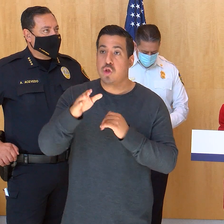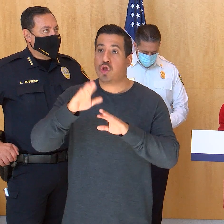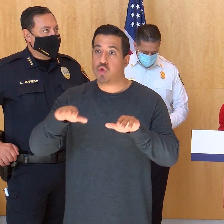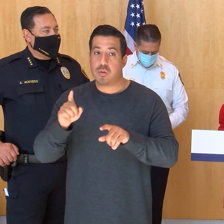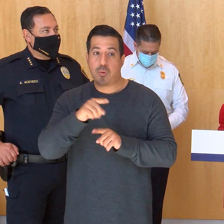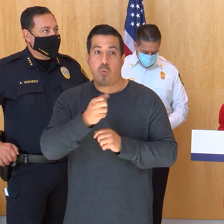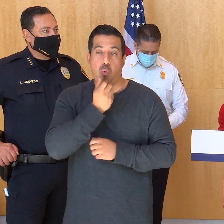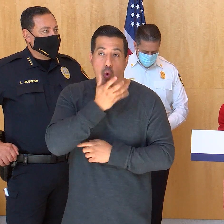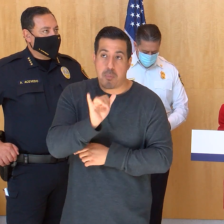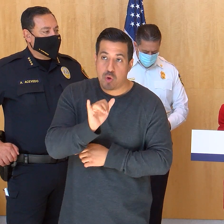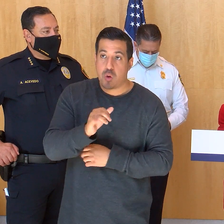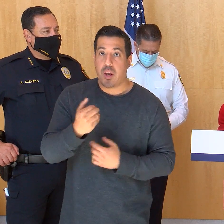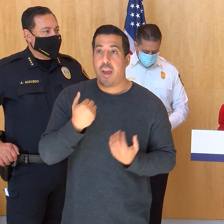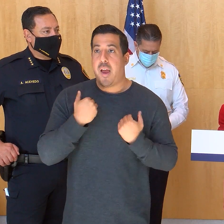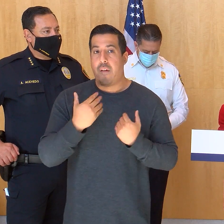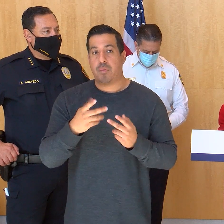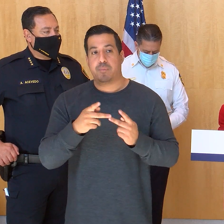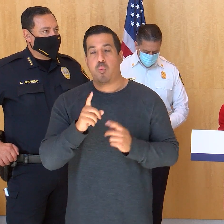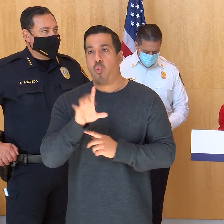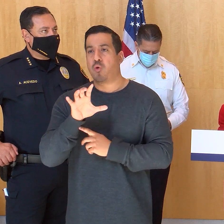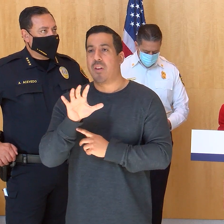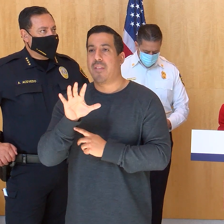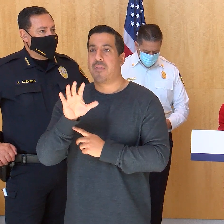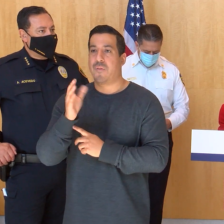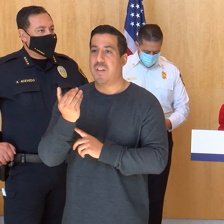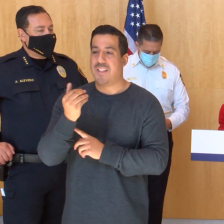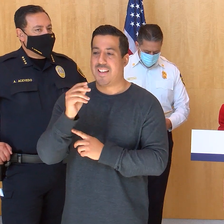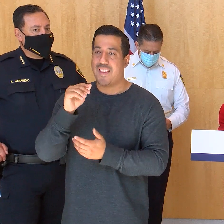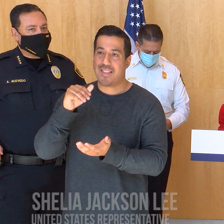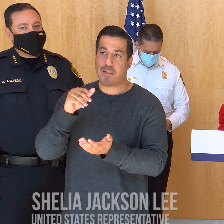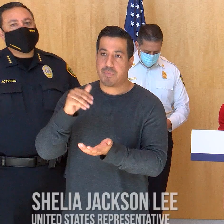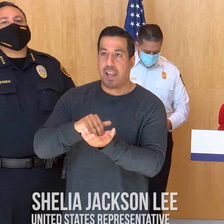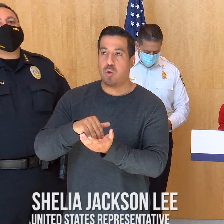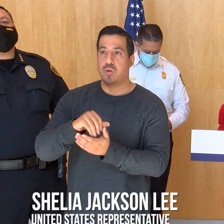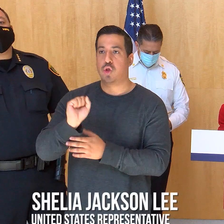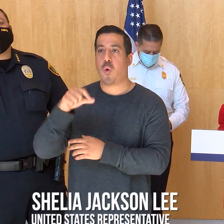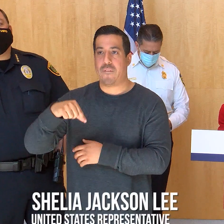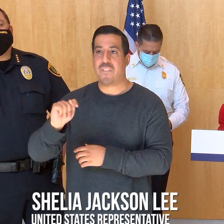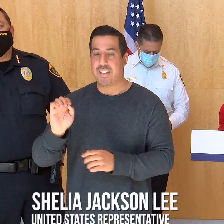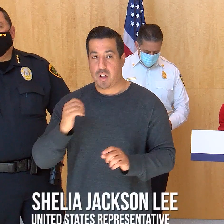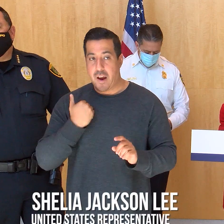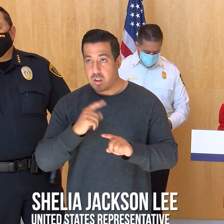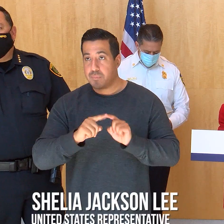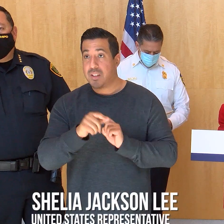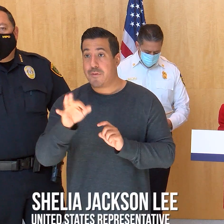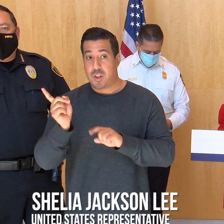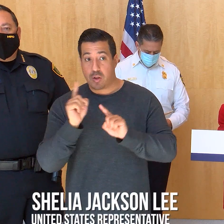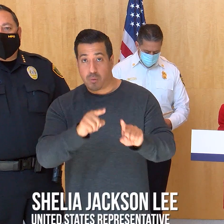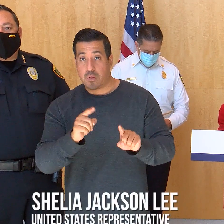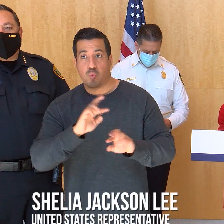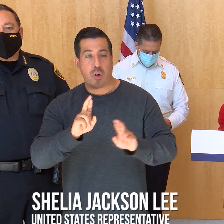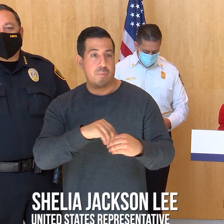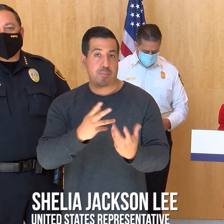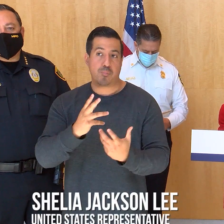children warmed up. They have a space, 115,000 square feet. And if you can carefully get there, they're ready now